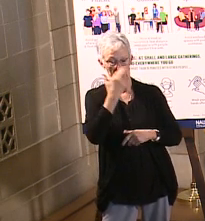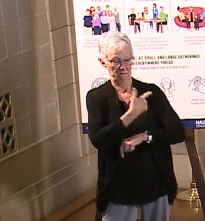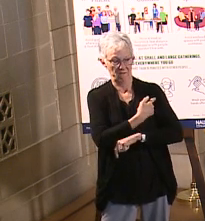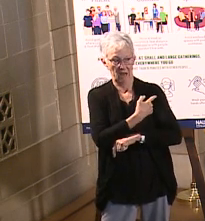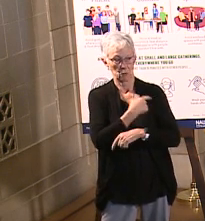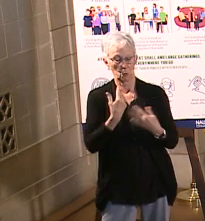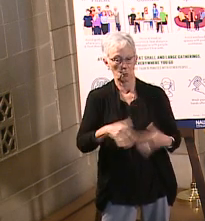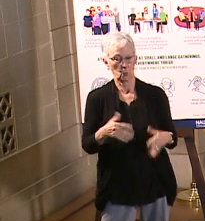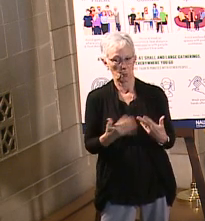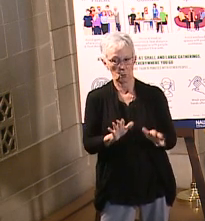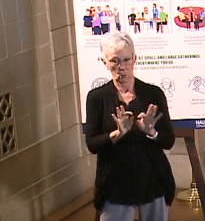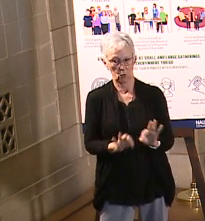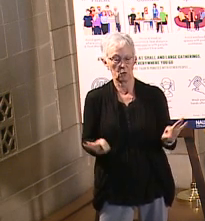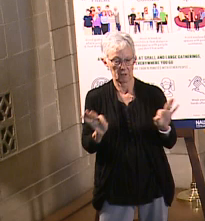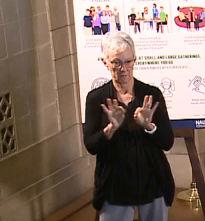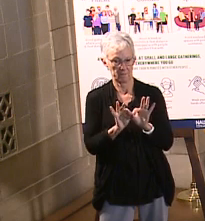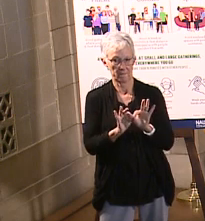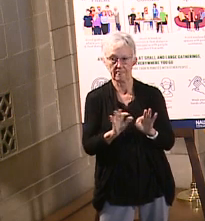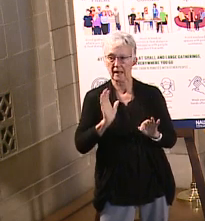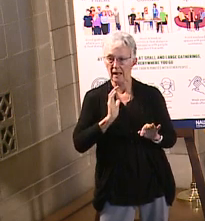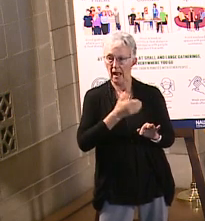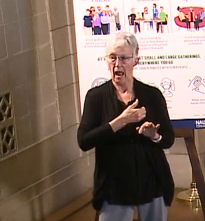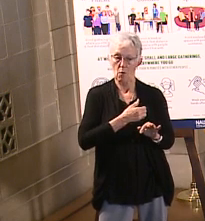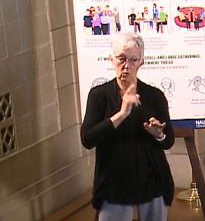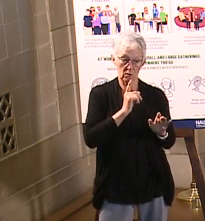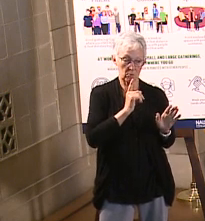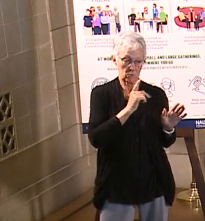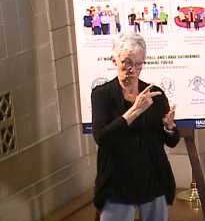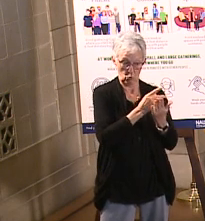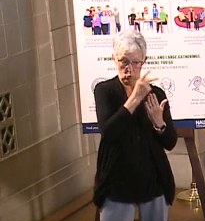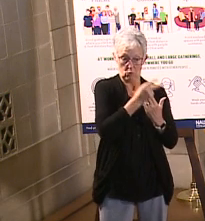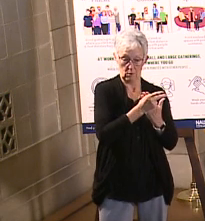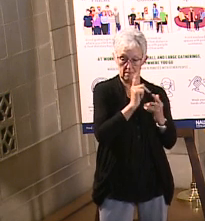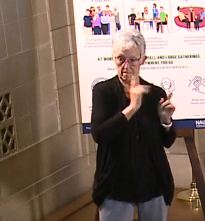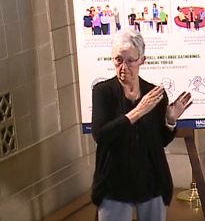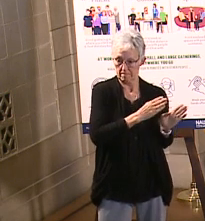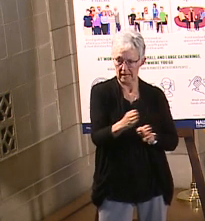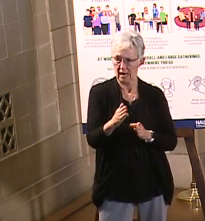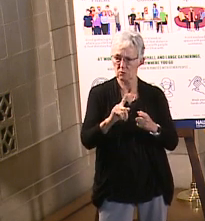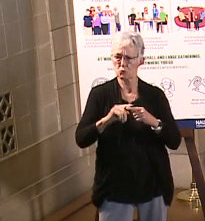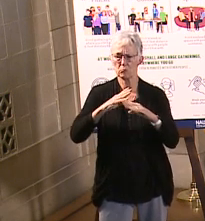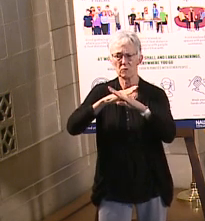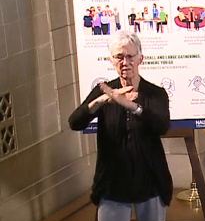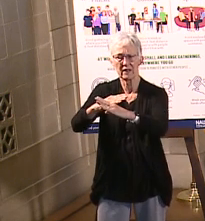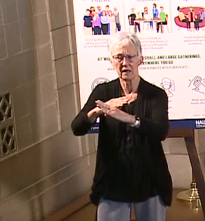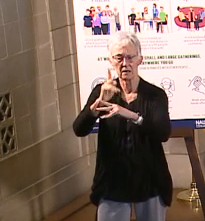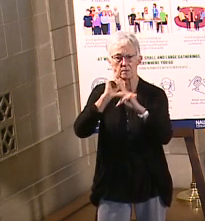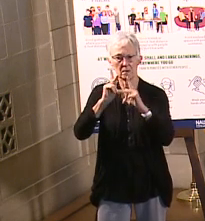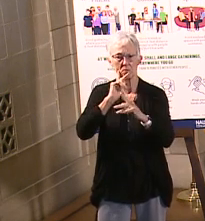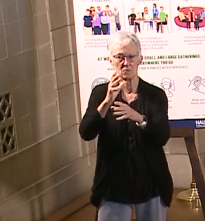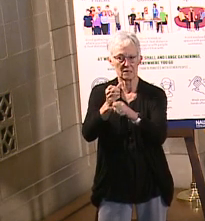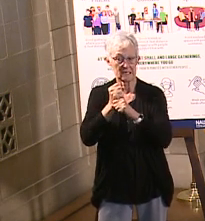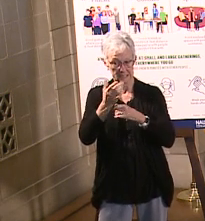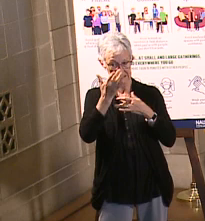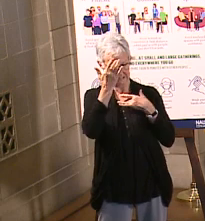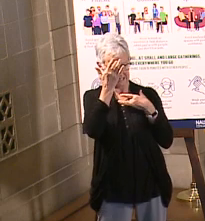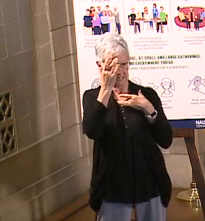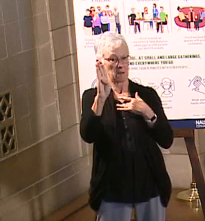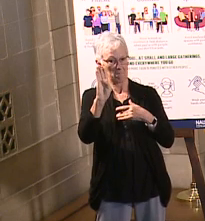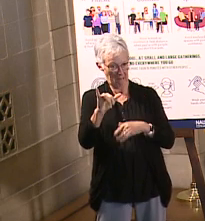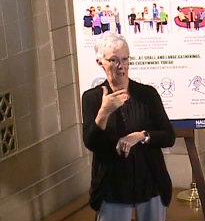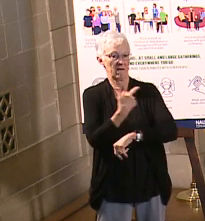effort of the Nebraska immunization program is to protect Nebraskans from diseases that can be prevented through vaccination.